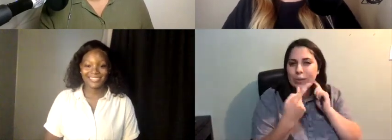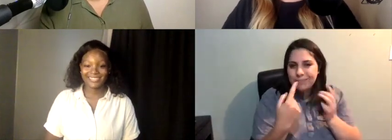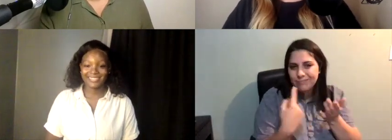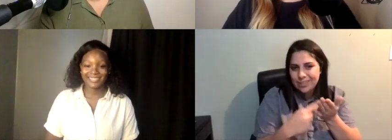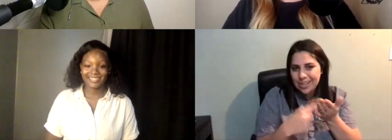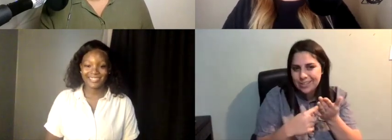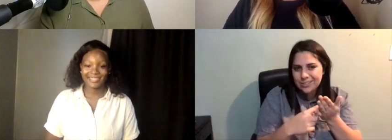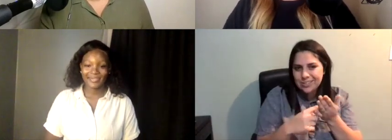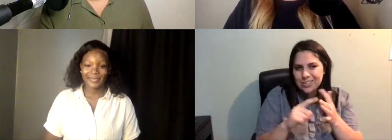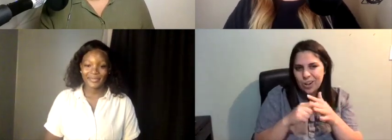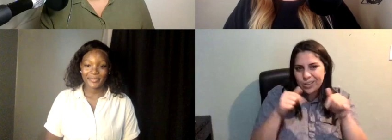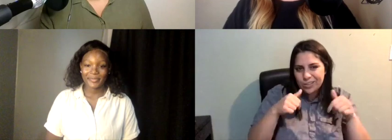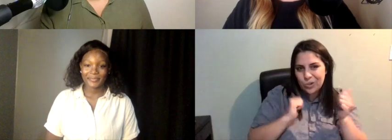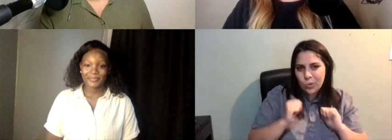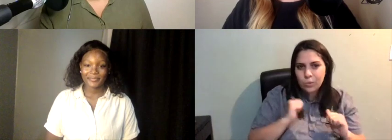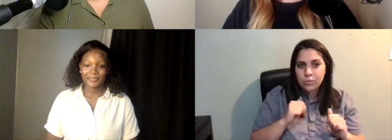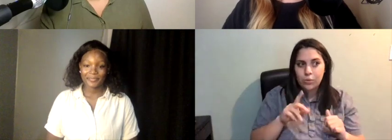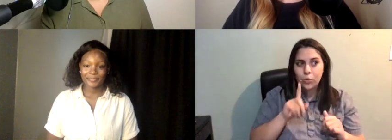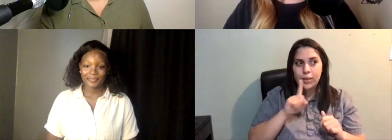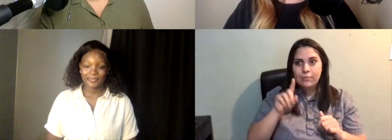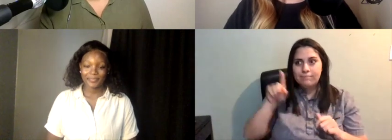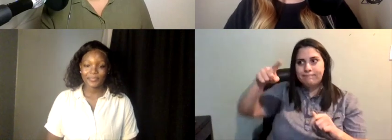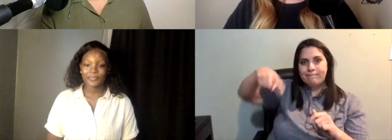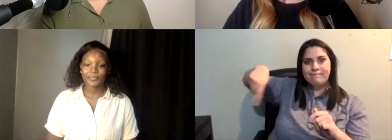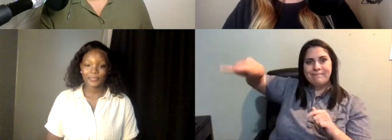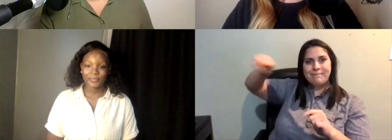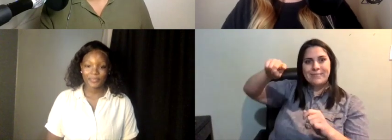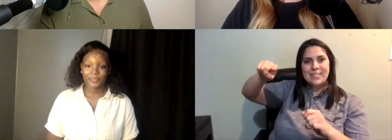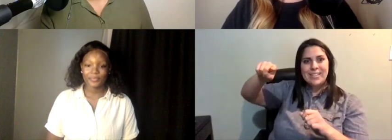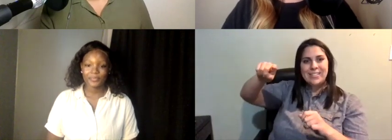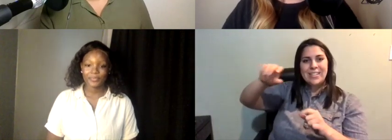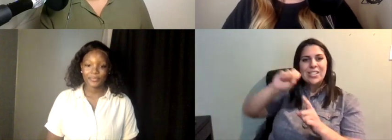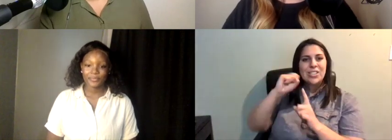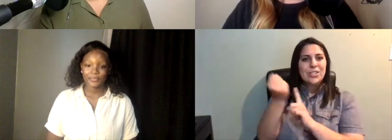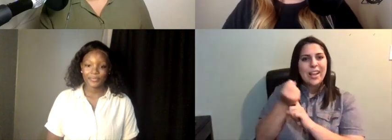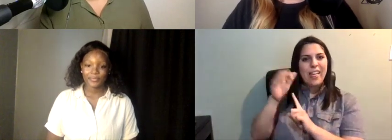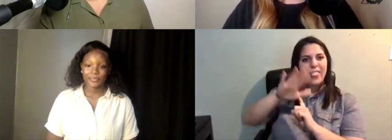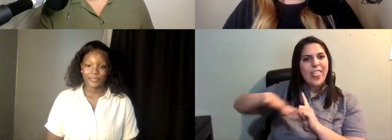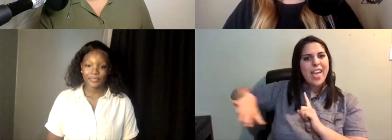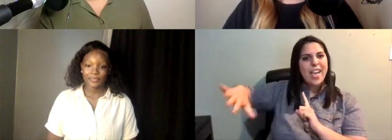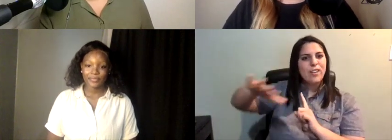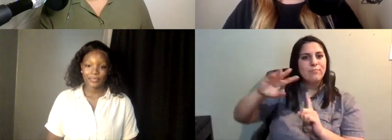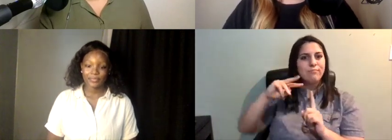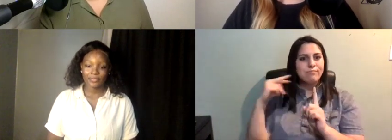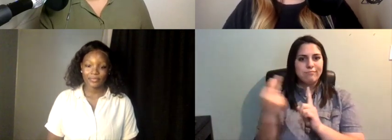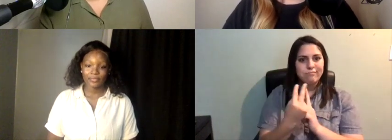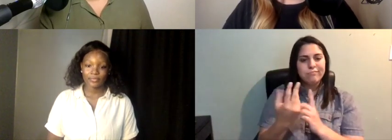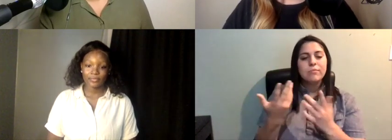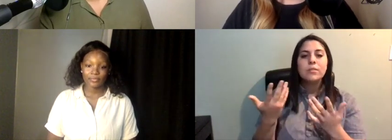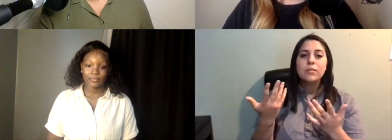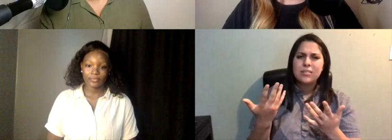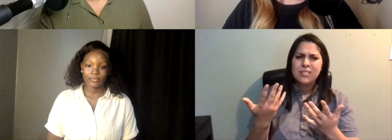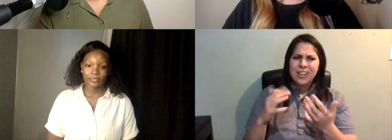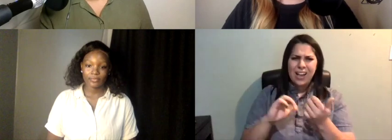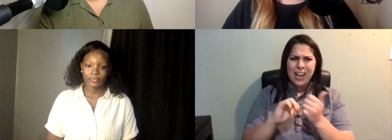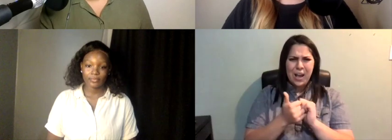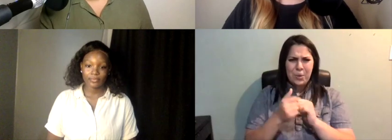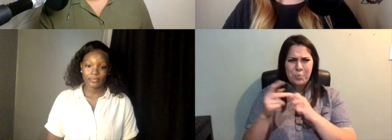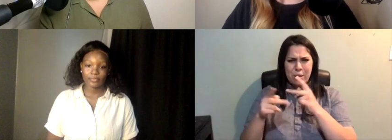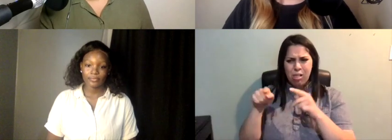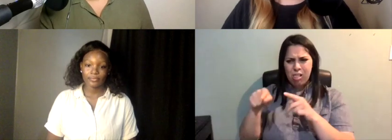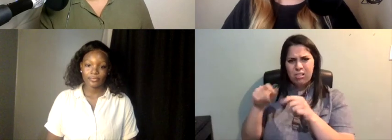view, you know, and you and I were kind of talking about this before we started recording. Right. How do people stay in jobs for 50 years? That just doesn't feel